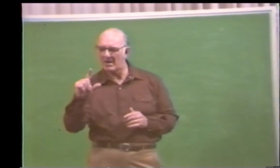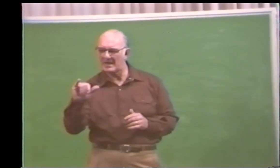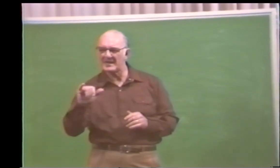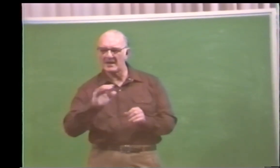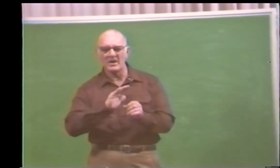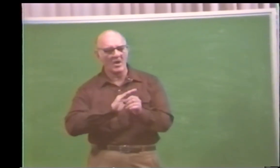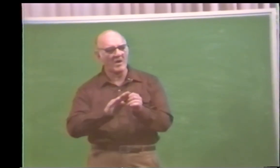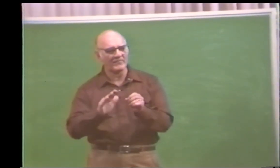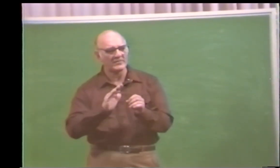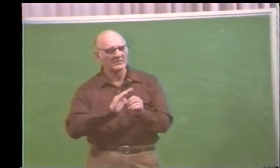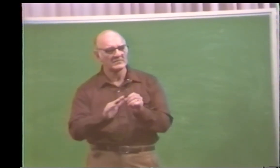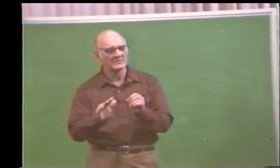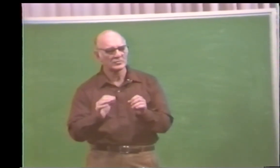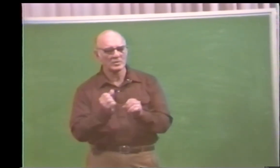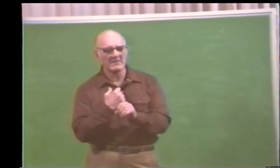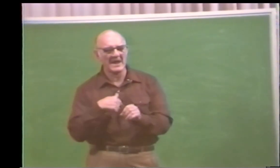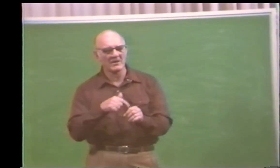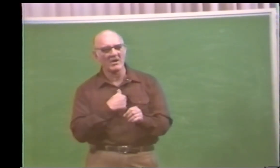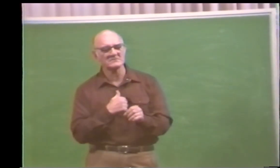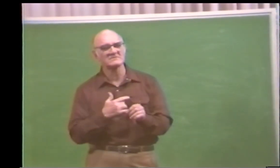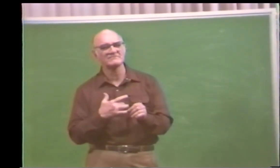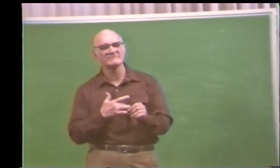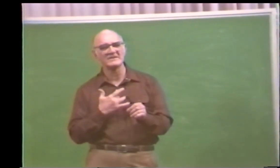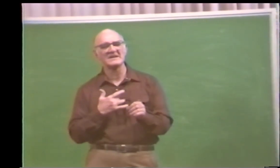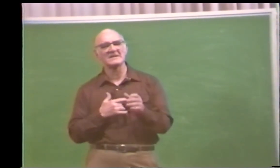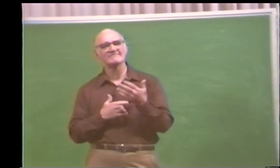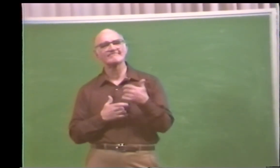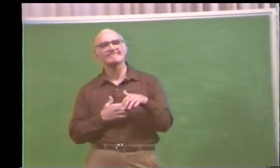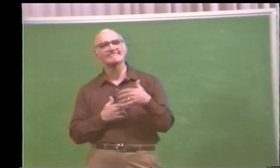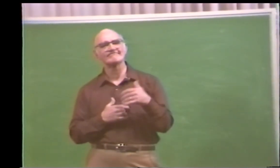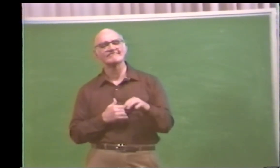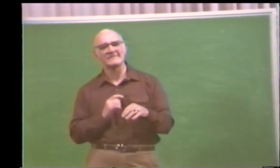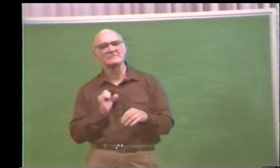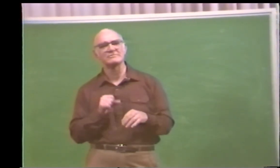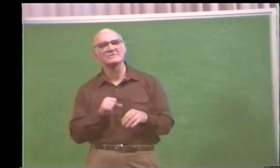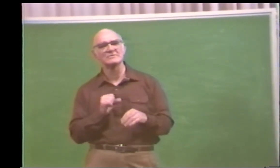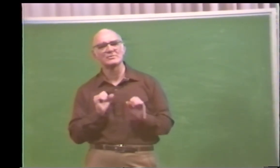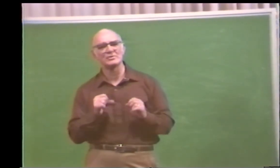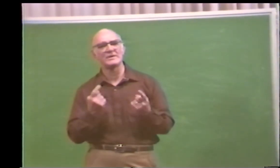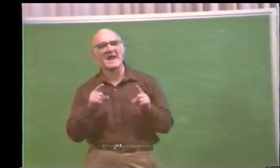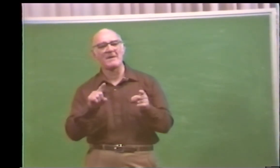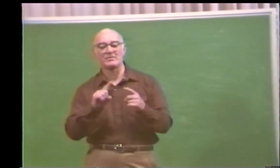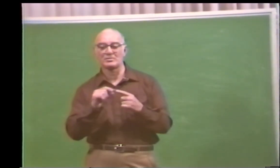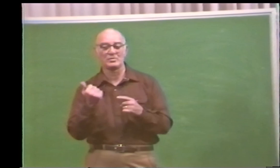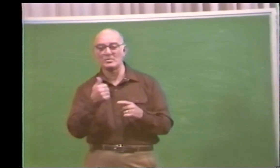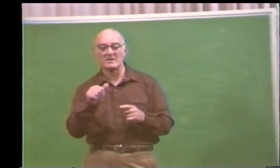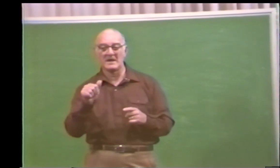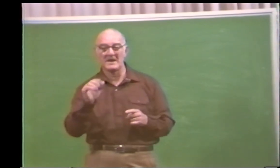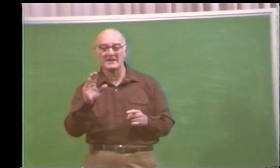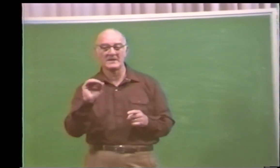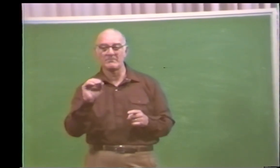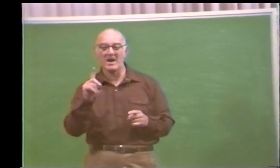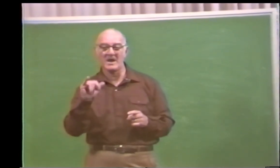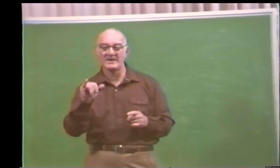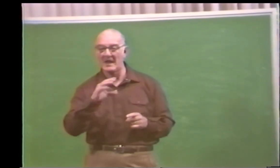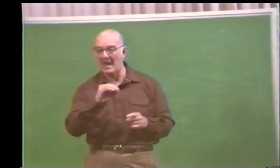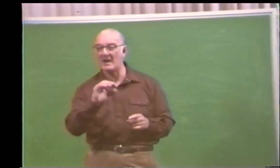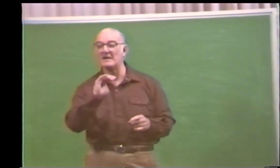realistically enough to make us feel true could happen to anybody and